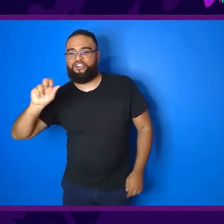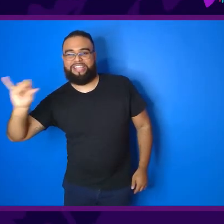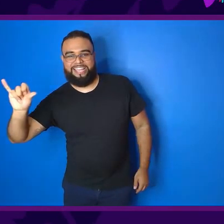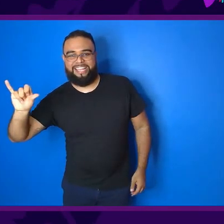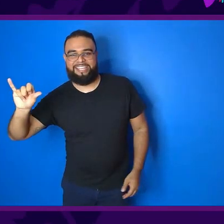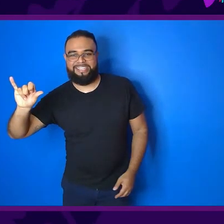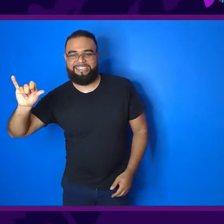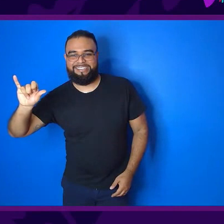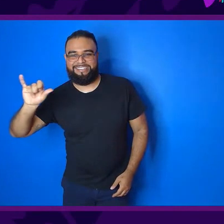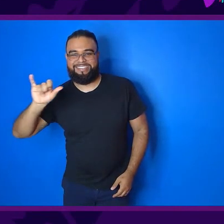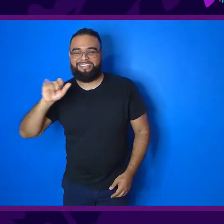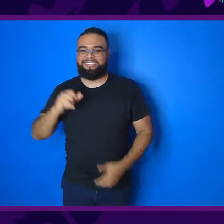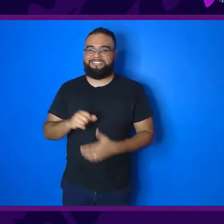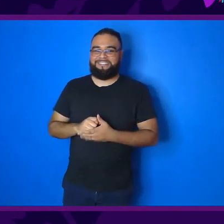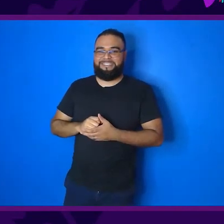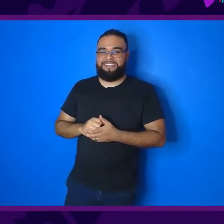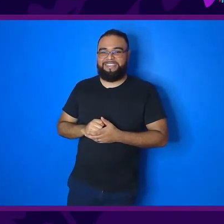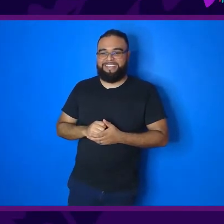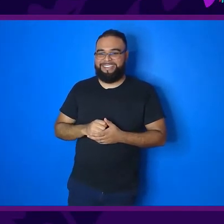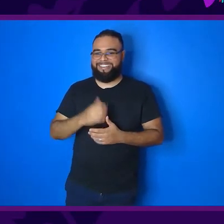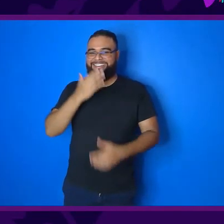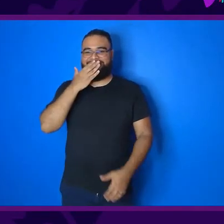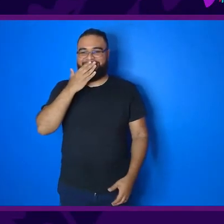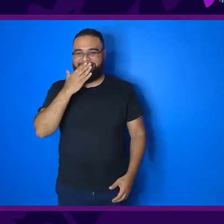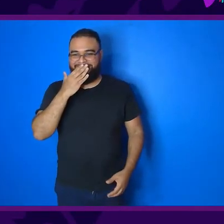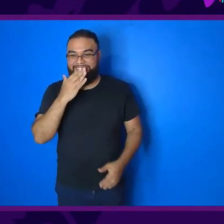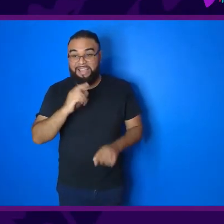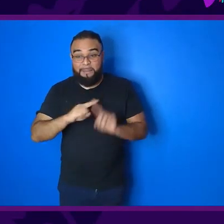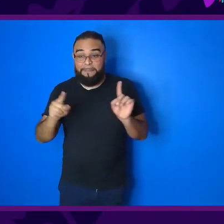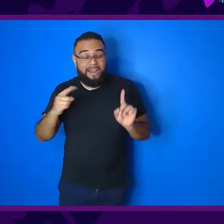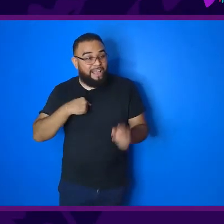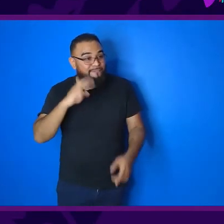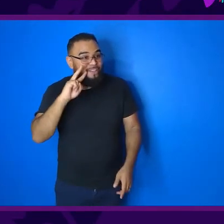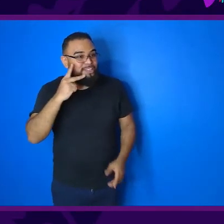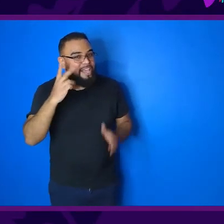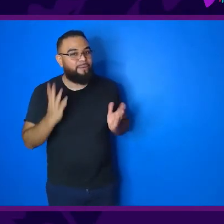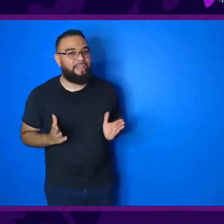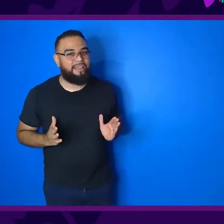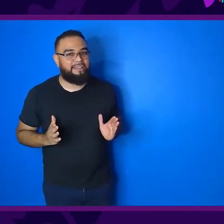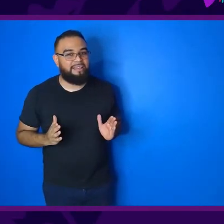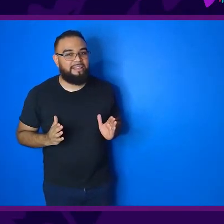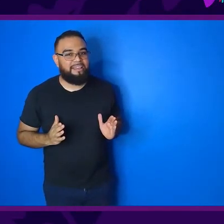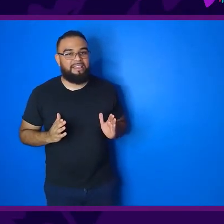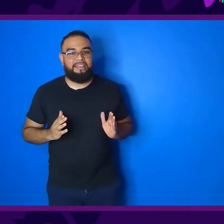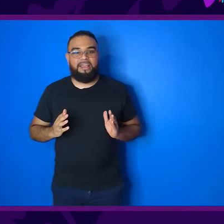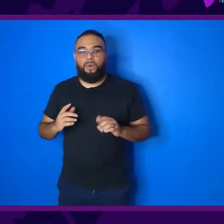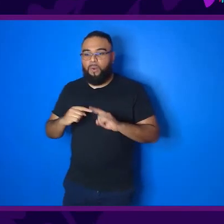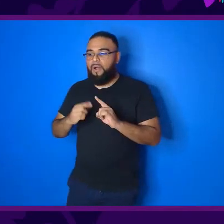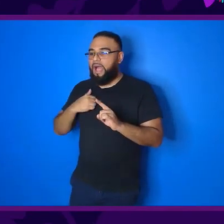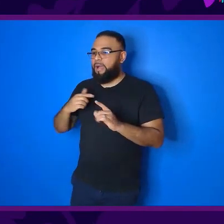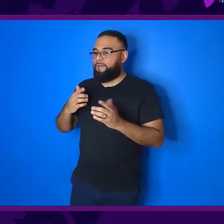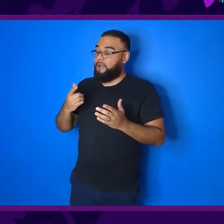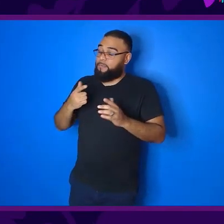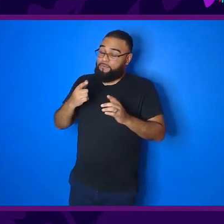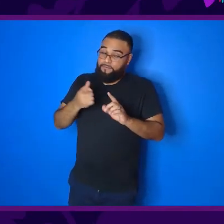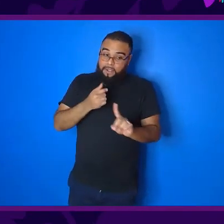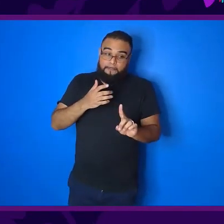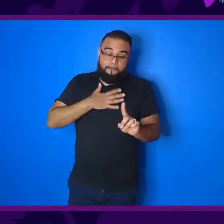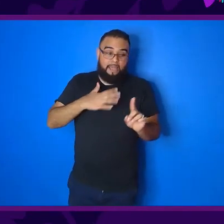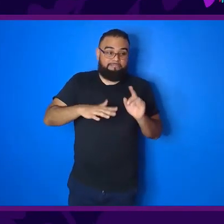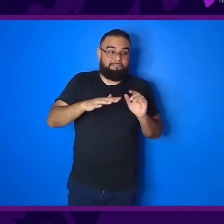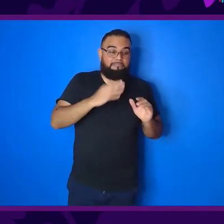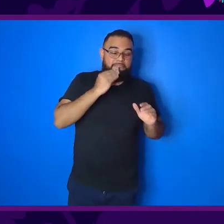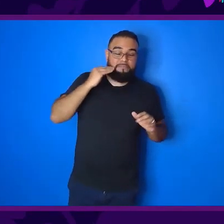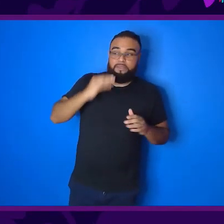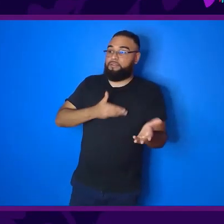That's veggie. It's been pre-flattened to ensure freshness from our shovel to your table. And now it comes